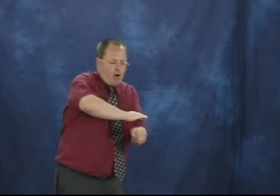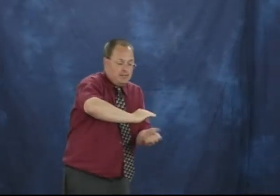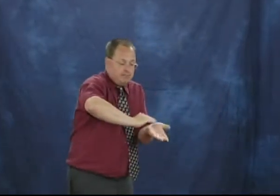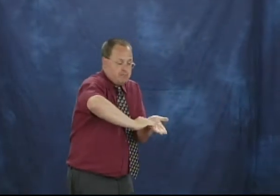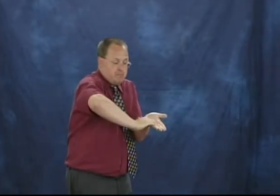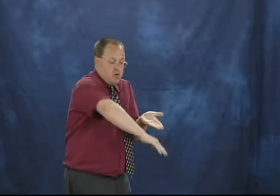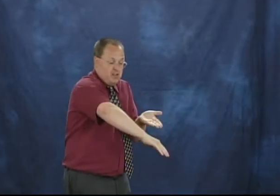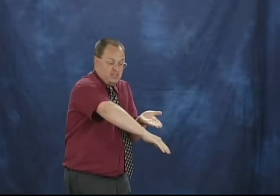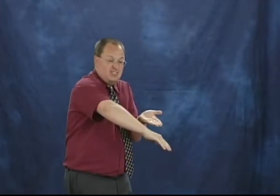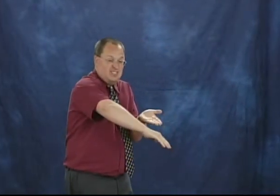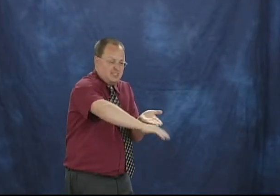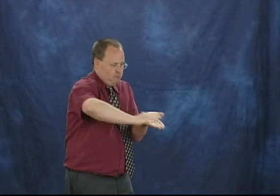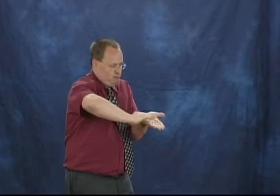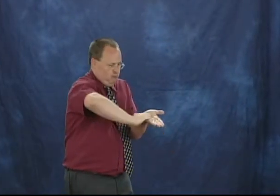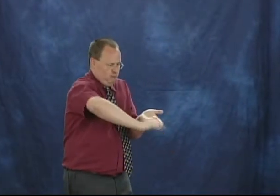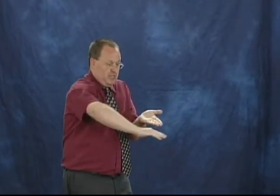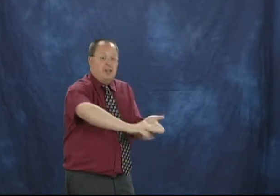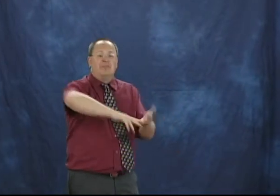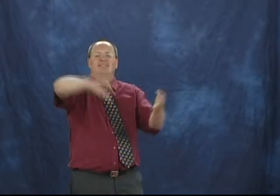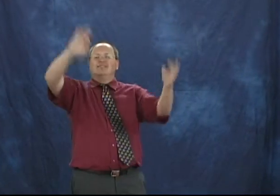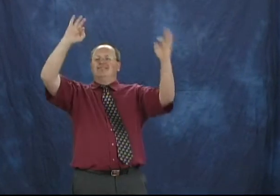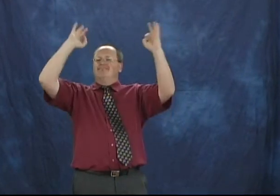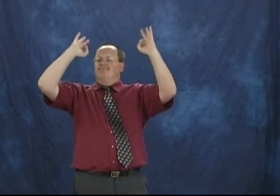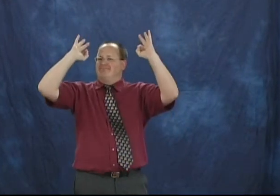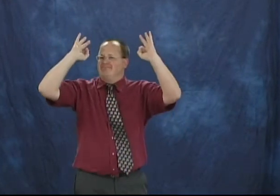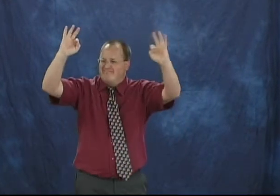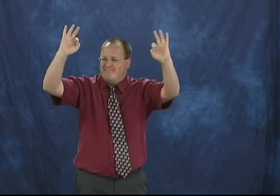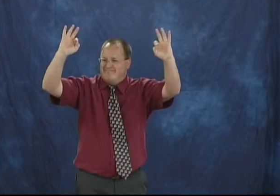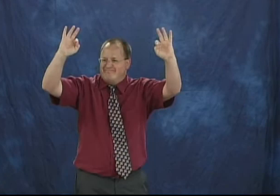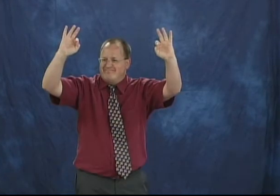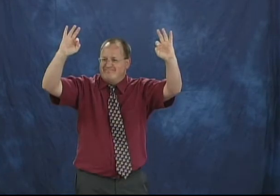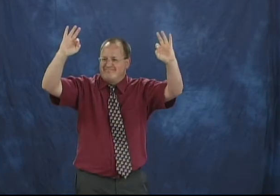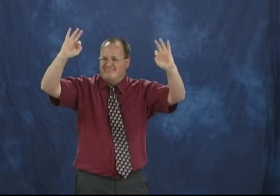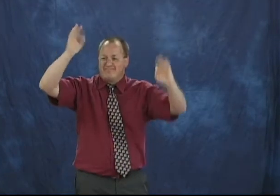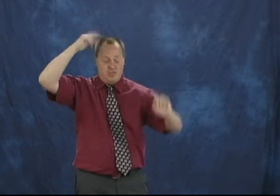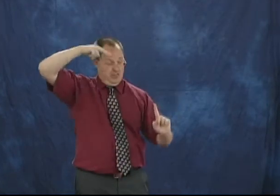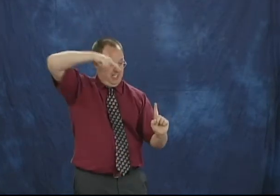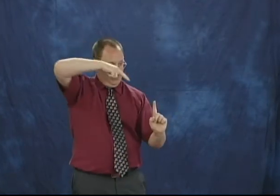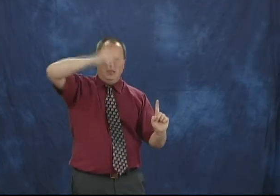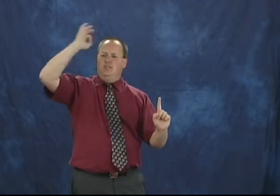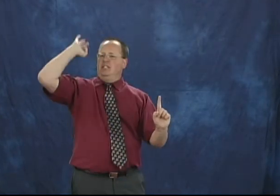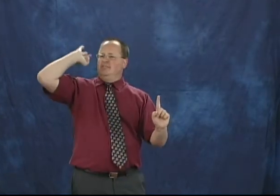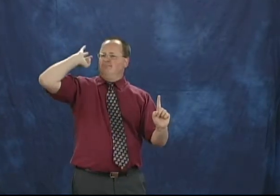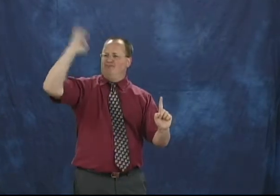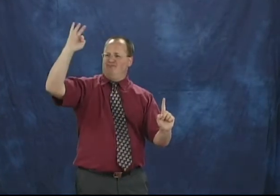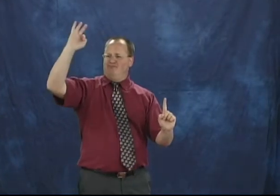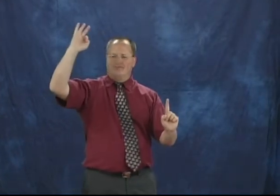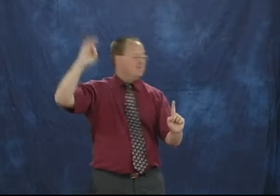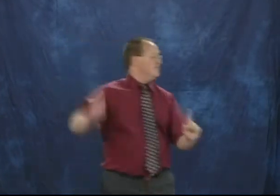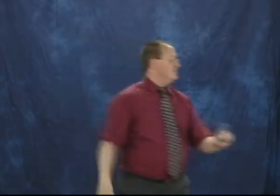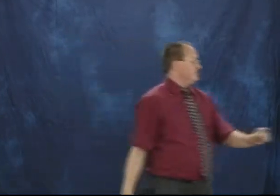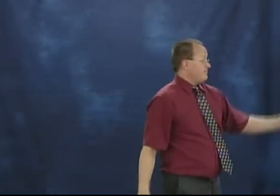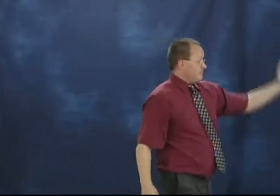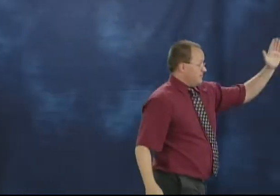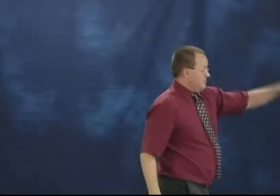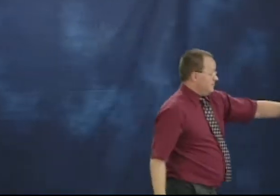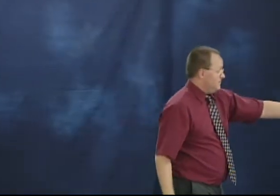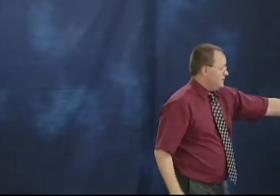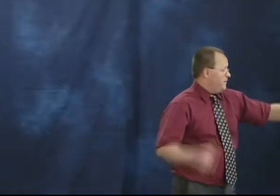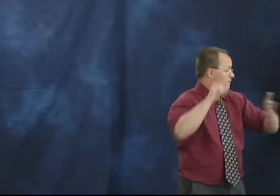So for the person whose sin is covered, God declares that one to be in a state